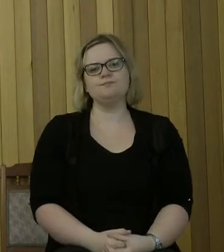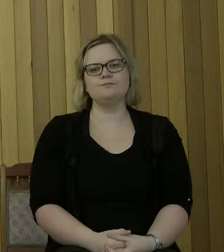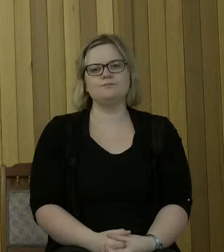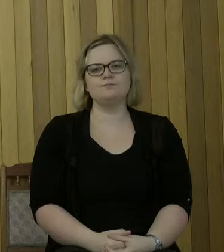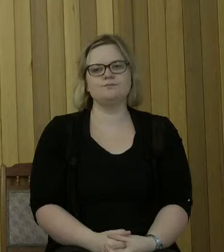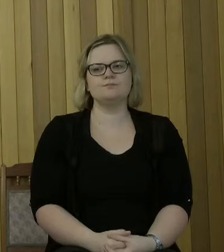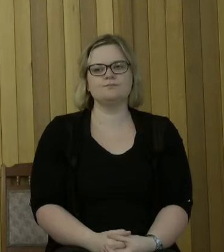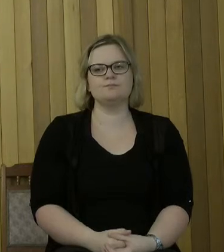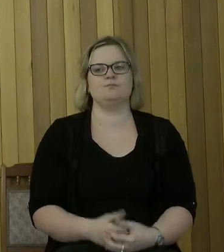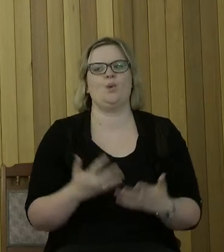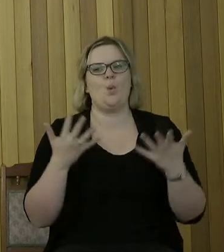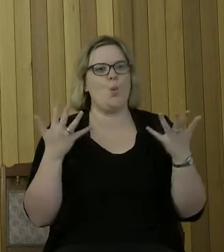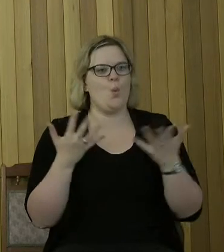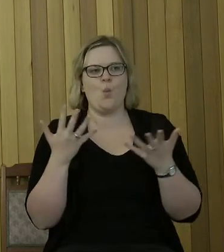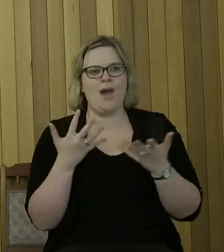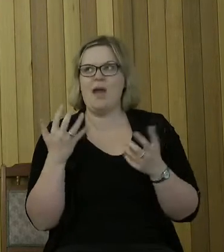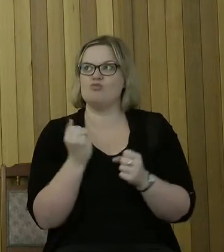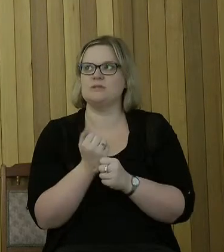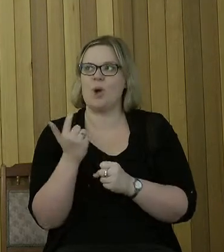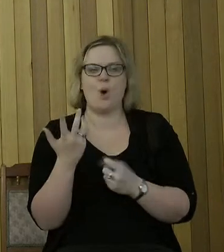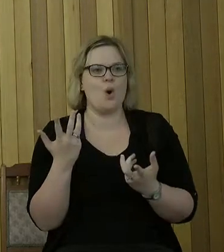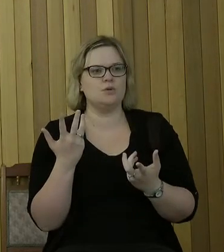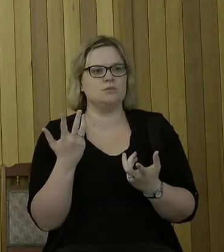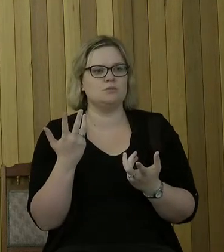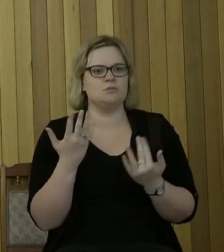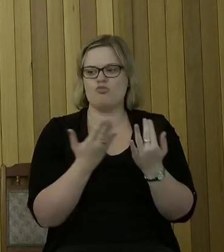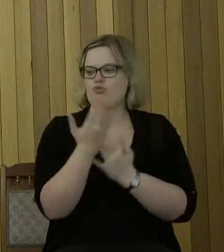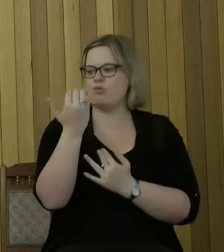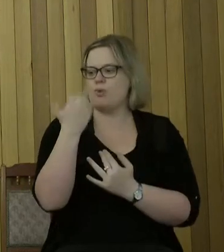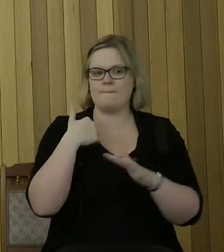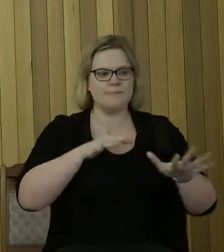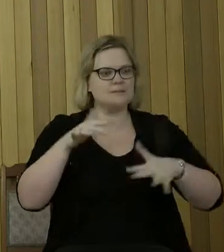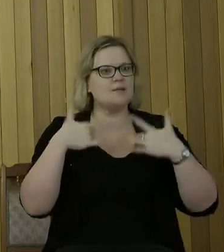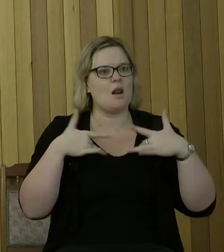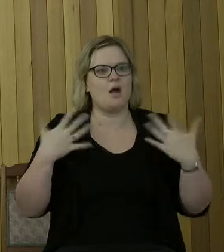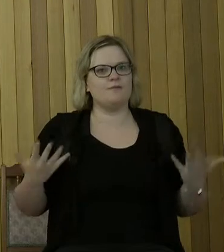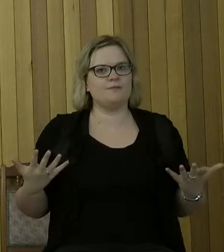Where is God in all this?